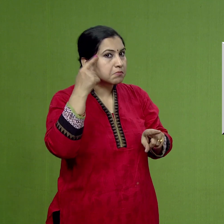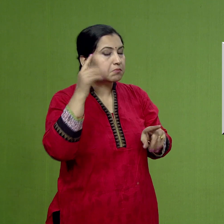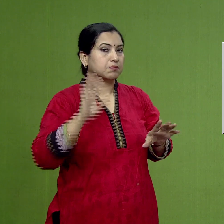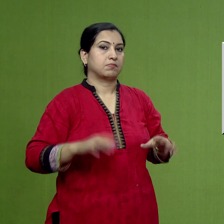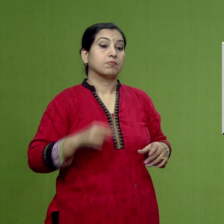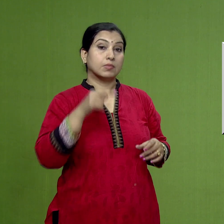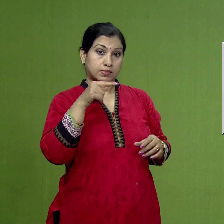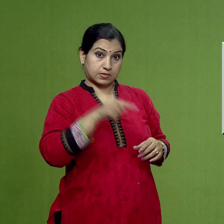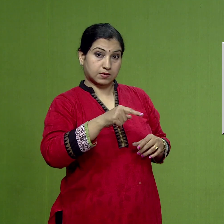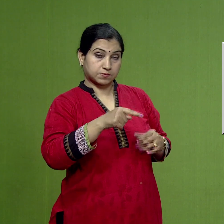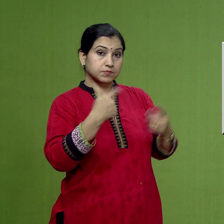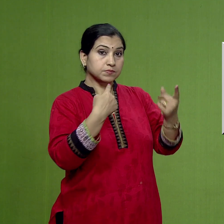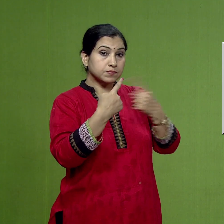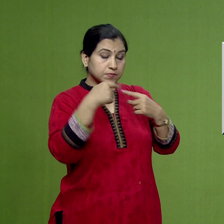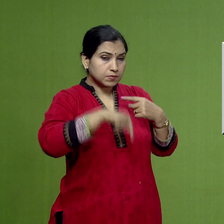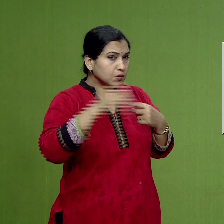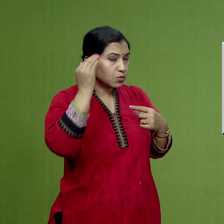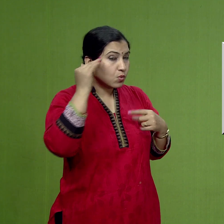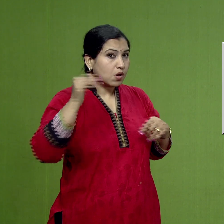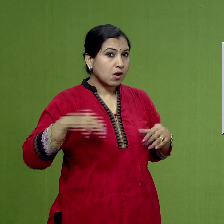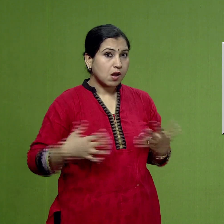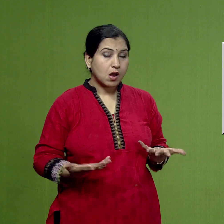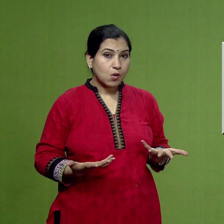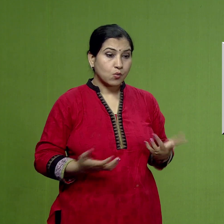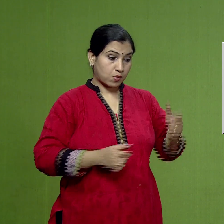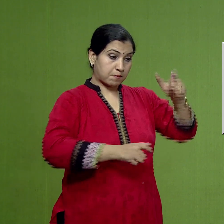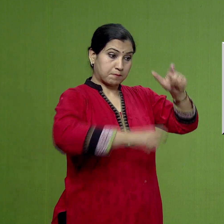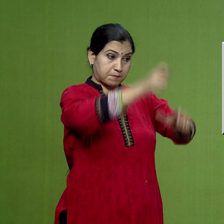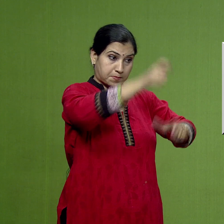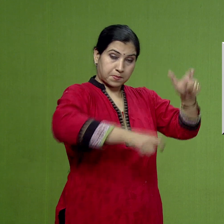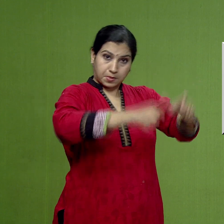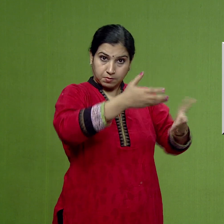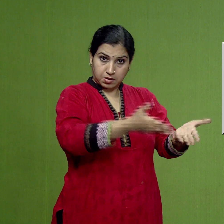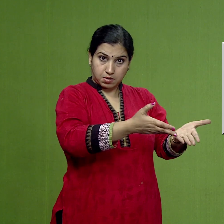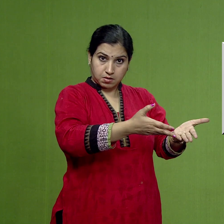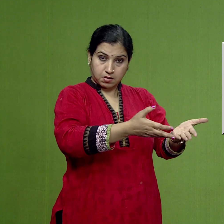In this case, we will know about the spread of population.